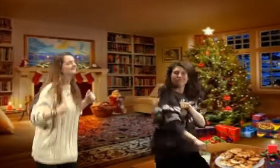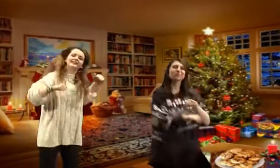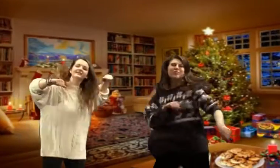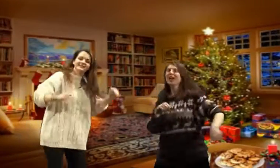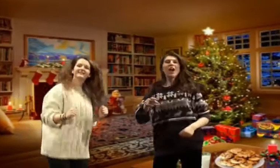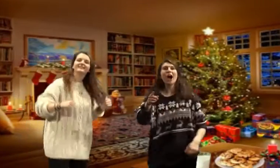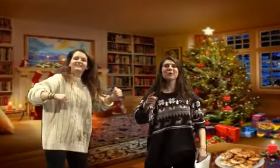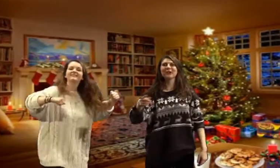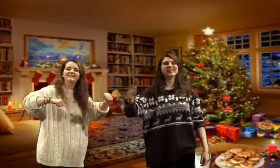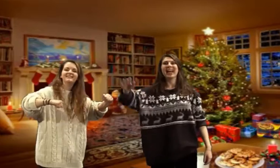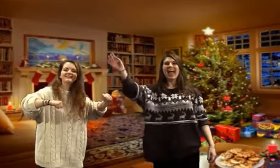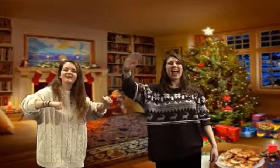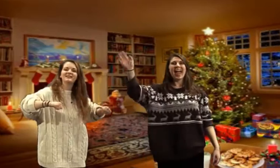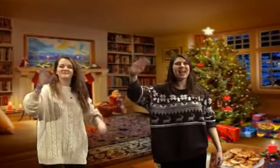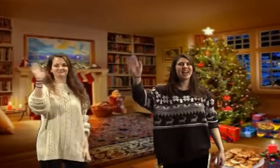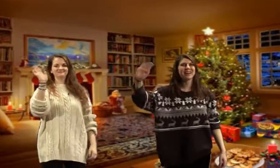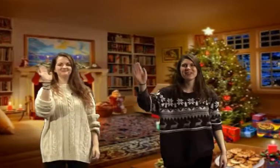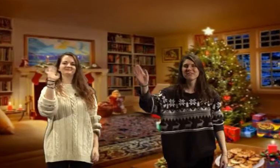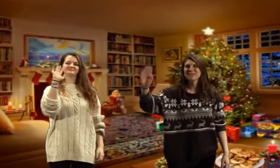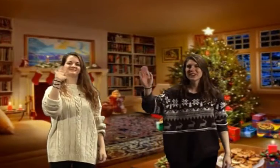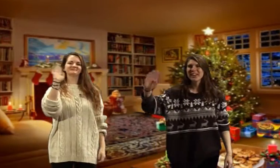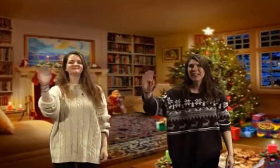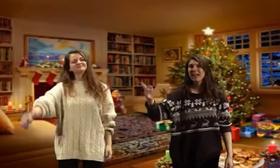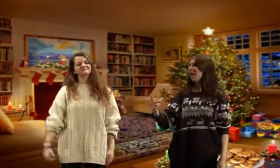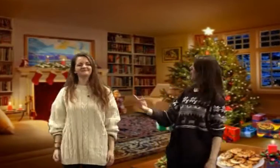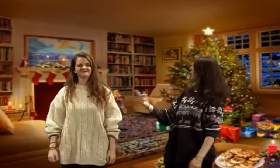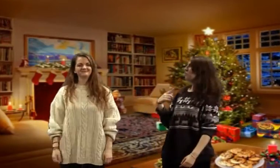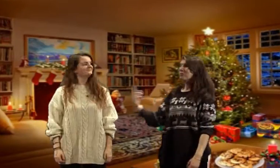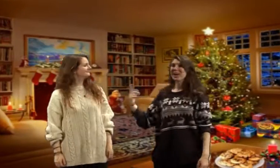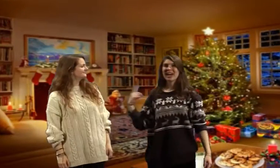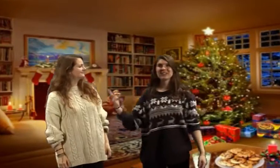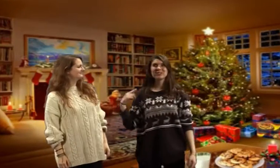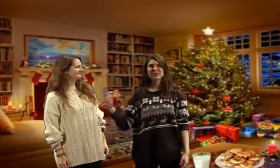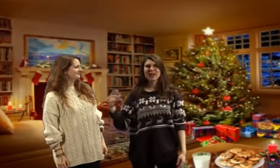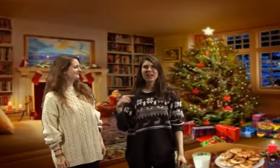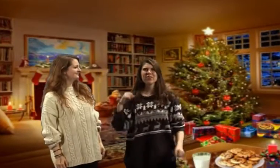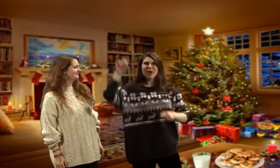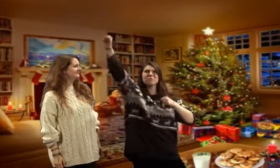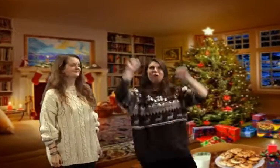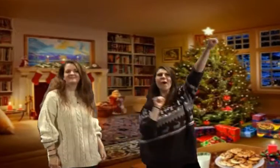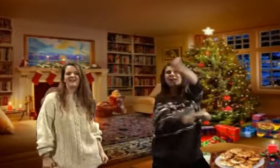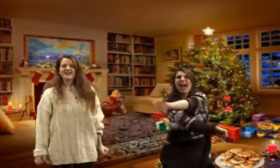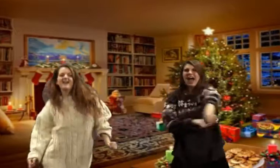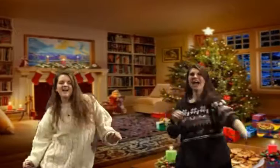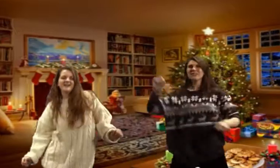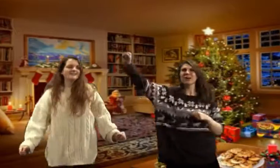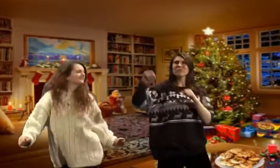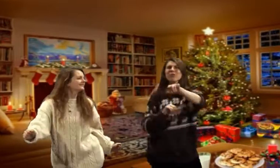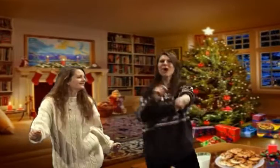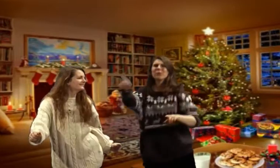Oh, hello everybody. We're doing the rock and roll.